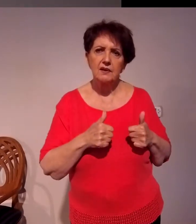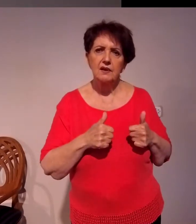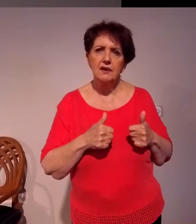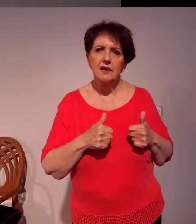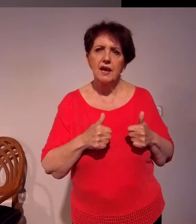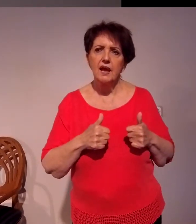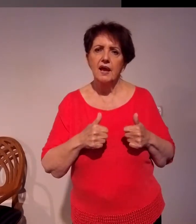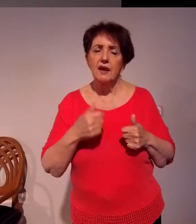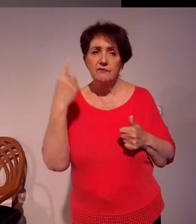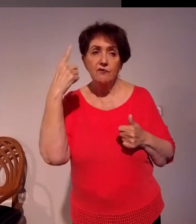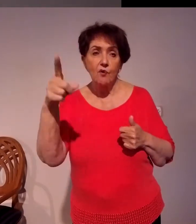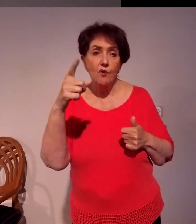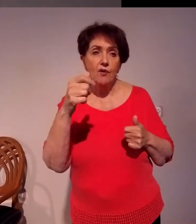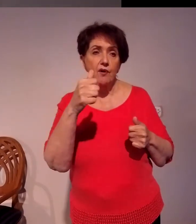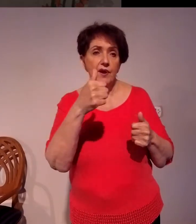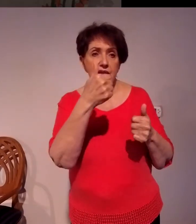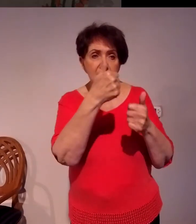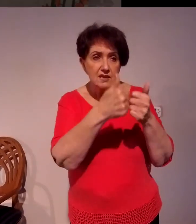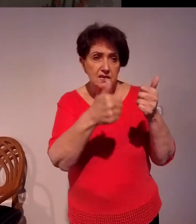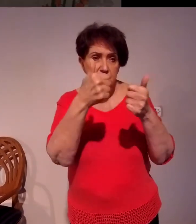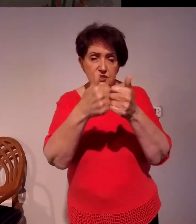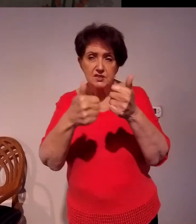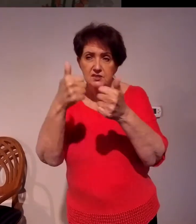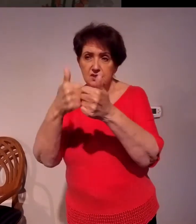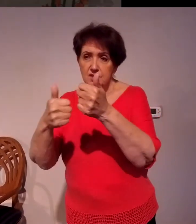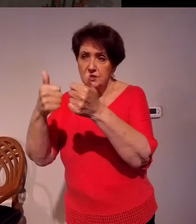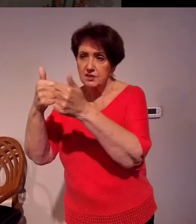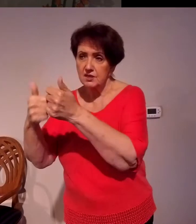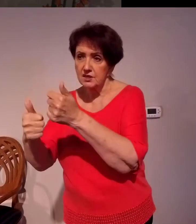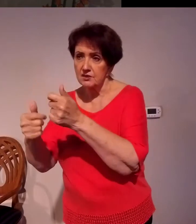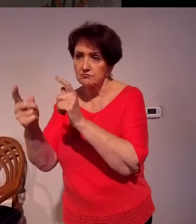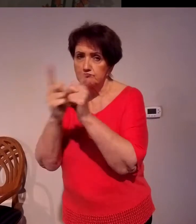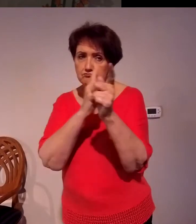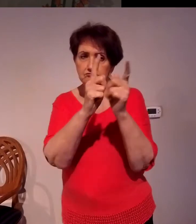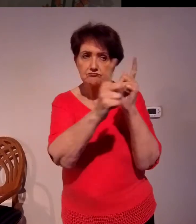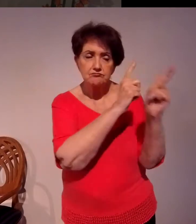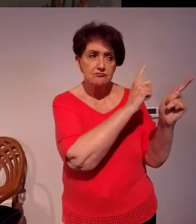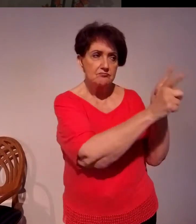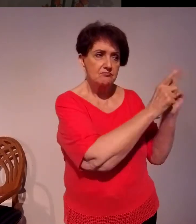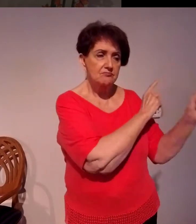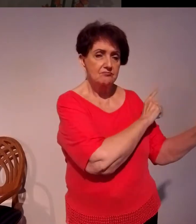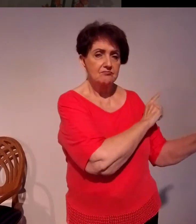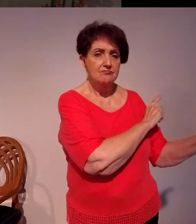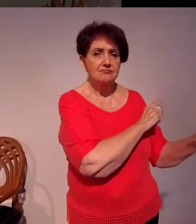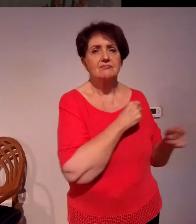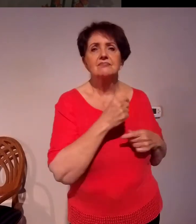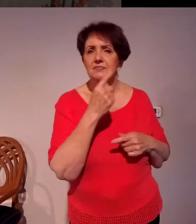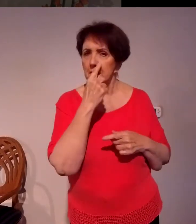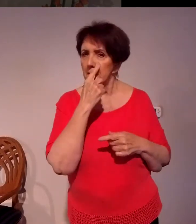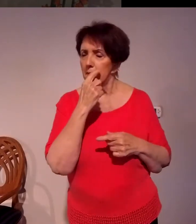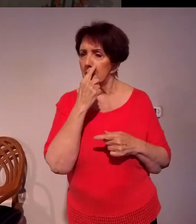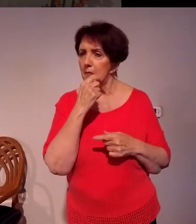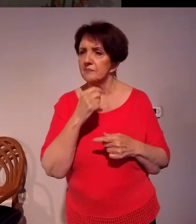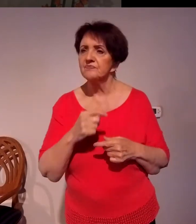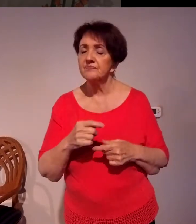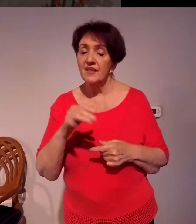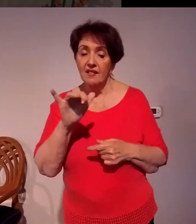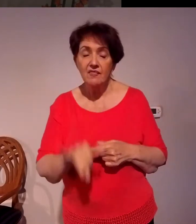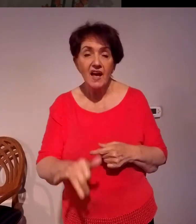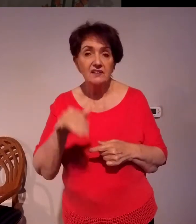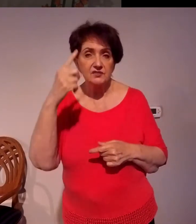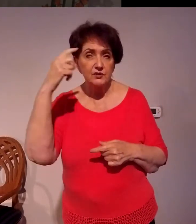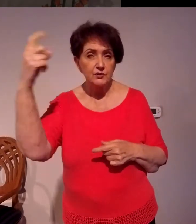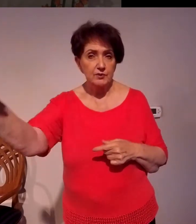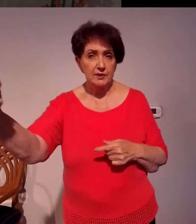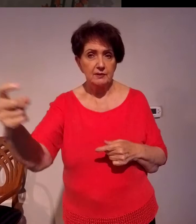and for each and every life that we touch. You see, that is our dream,